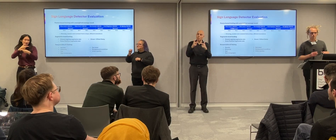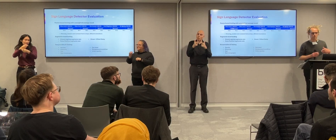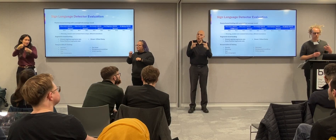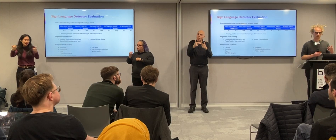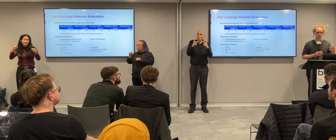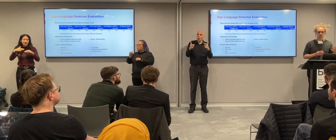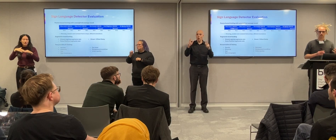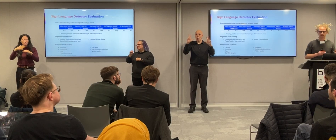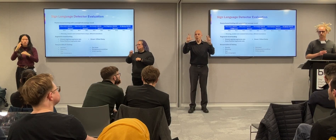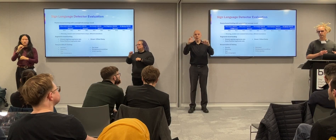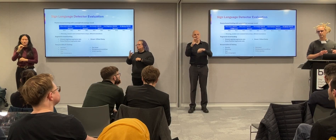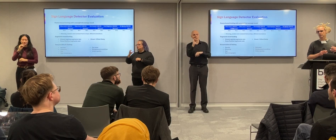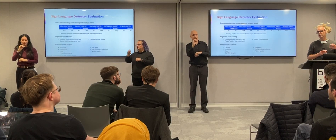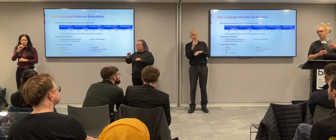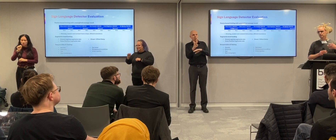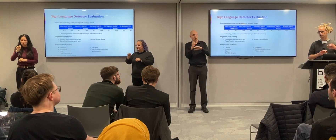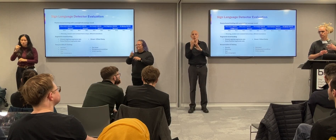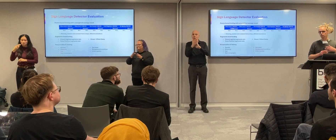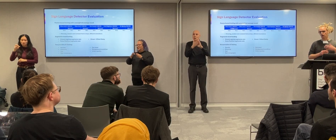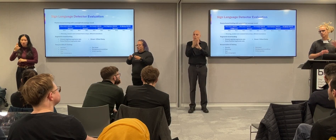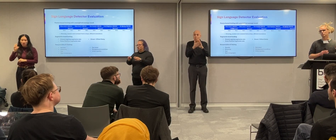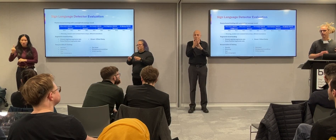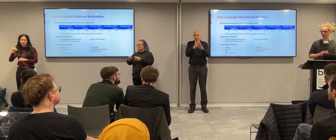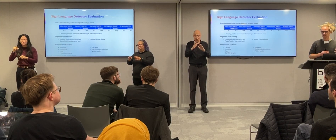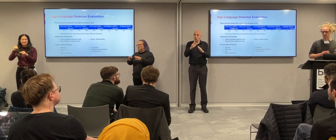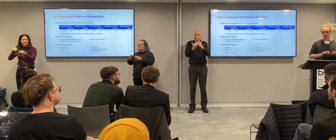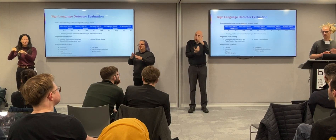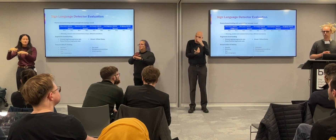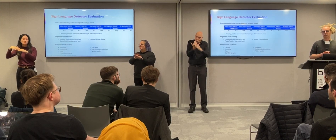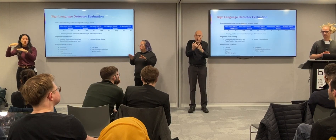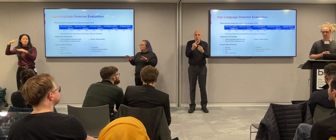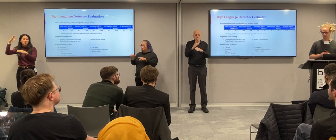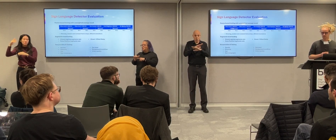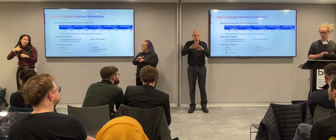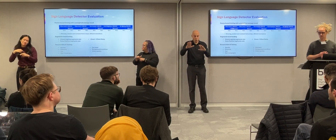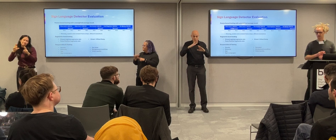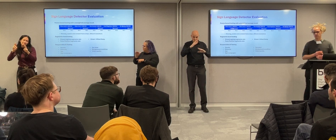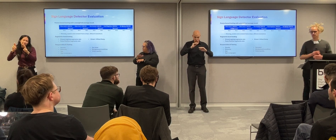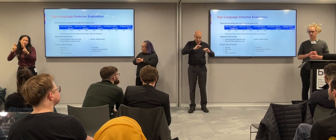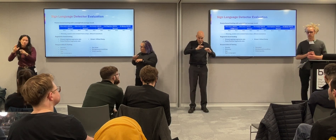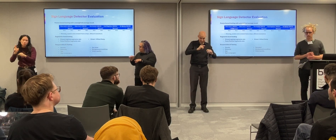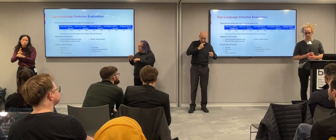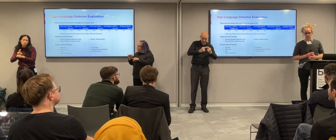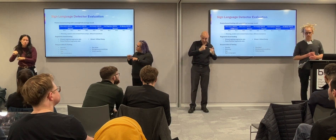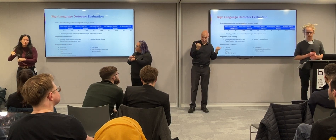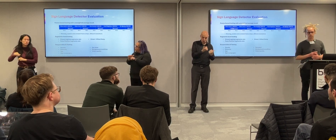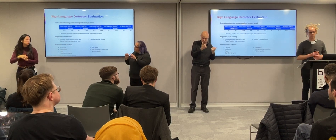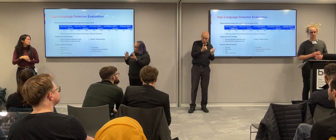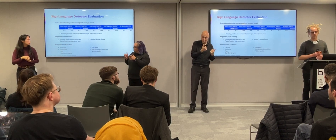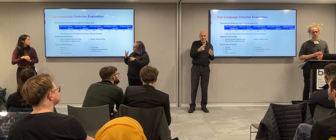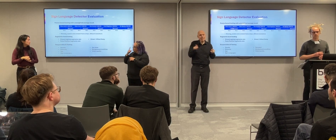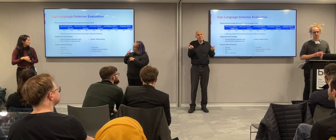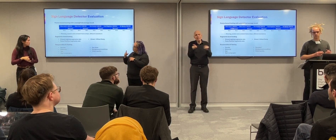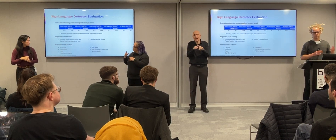more. So literally, do not train on the train set of a particular